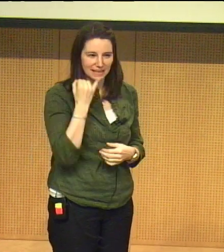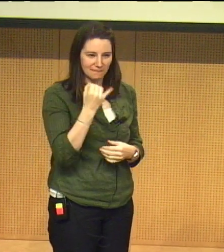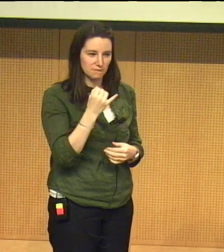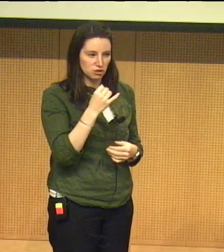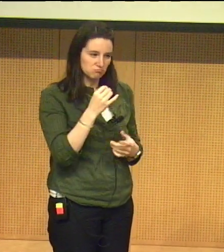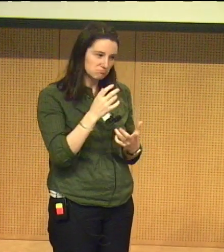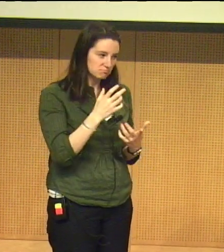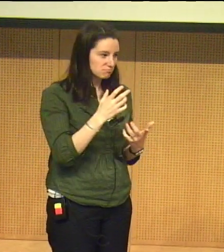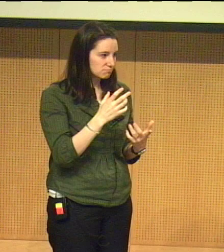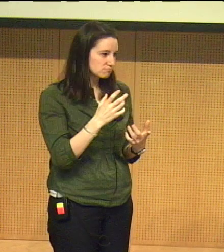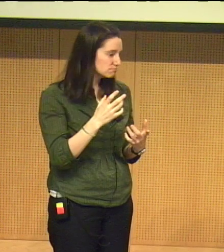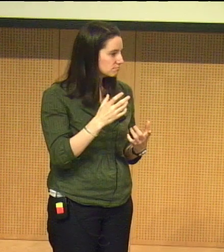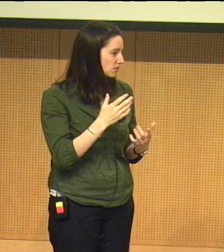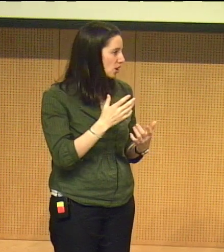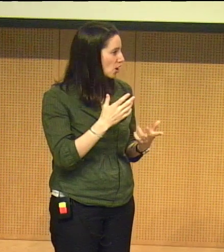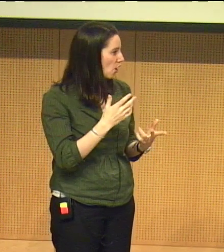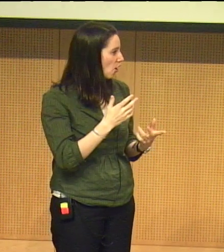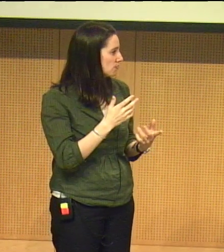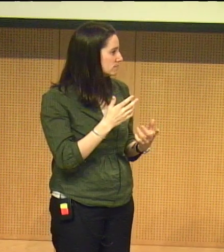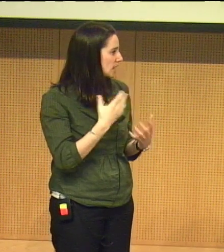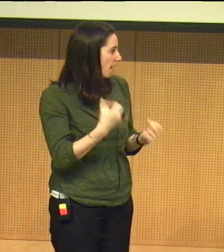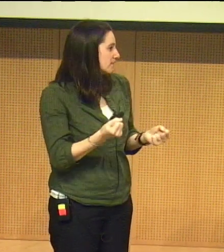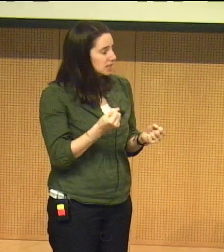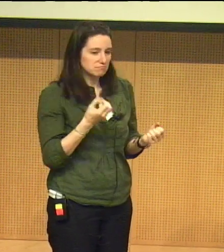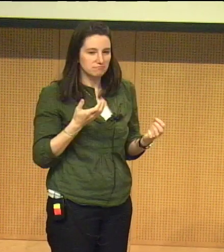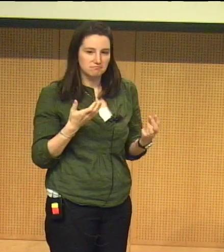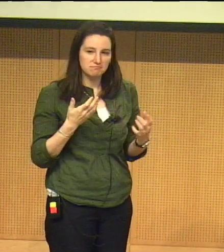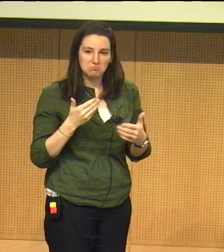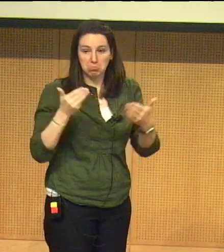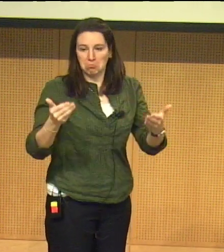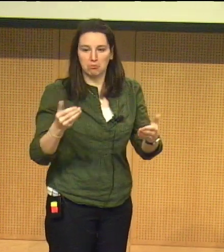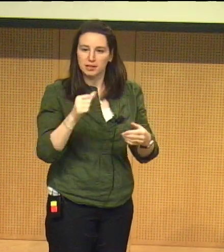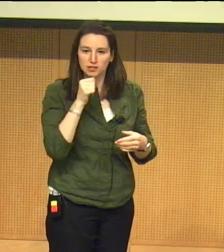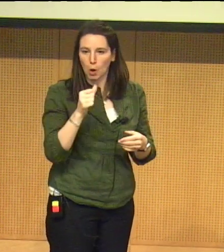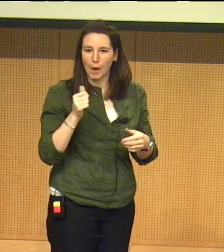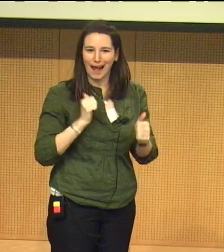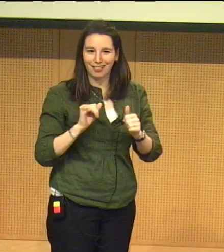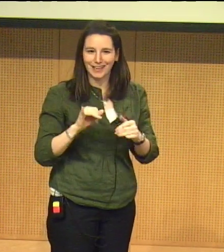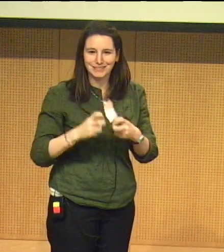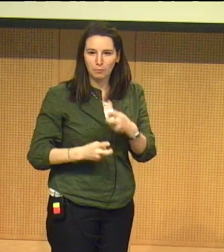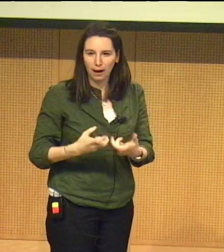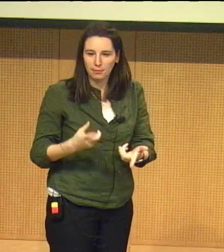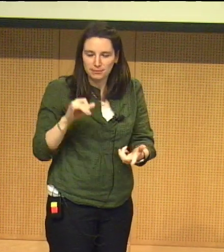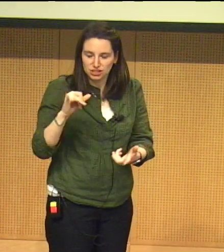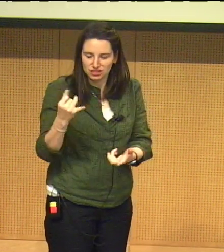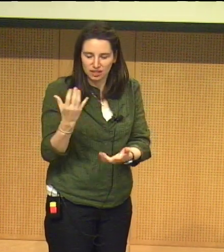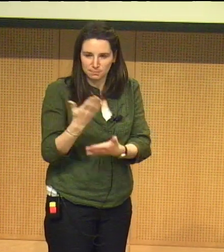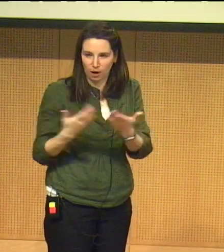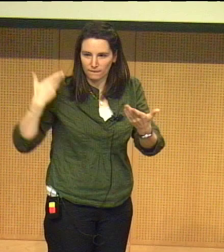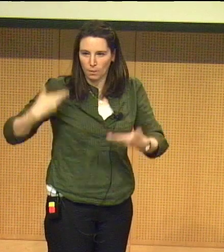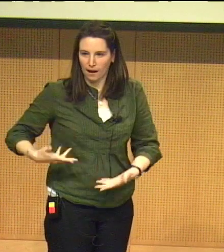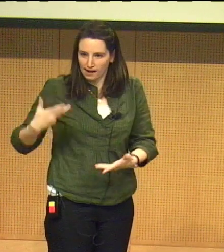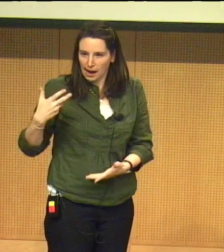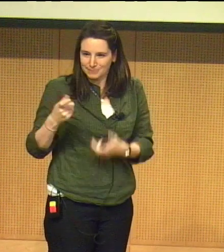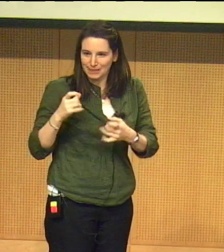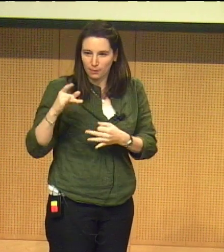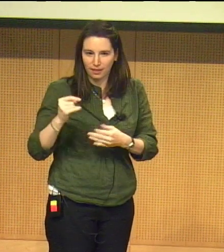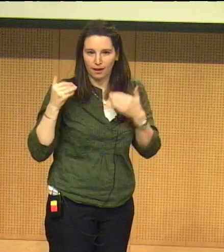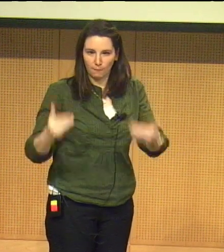are very accepting of deafness. And so, they're confident in our abilities, and I'm confident in myself, and I think that's what progresses me